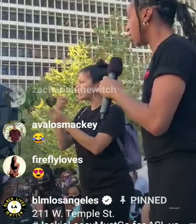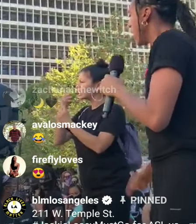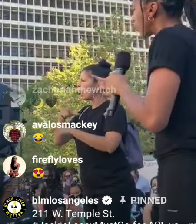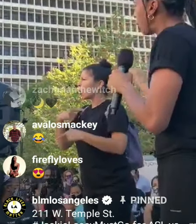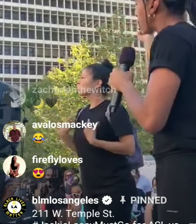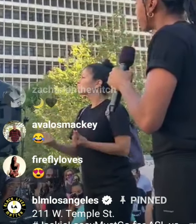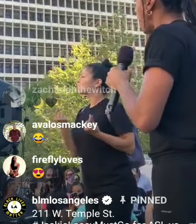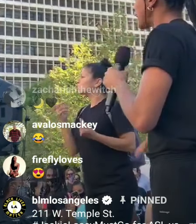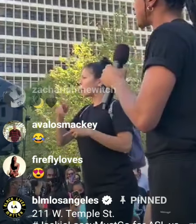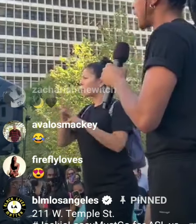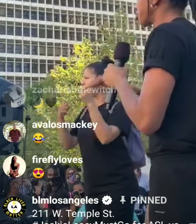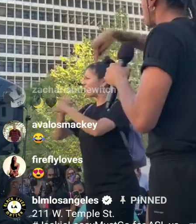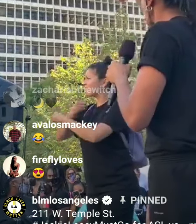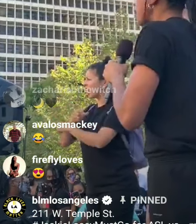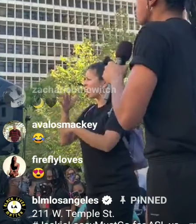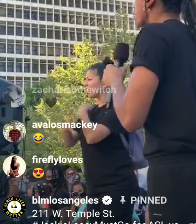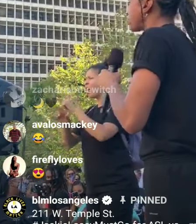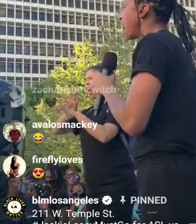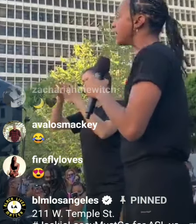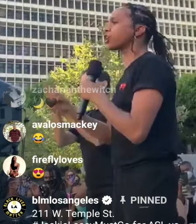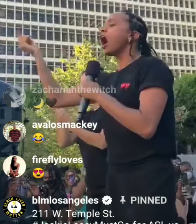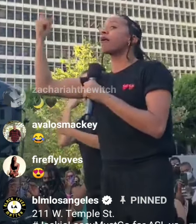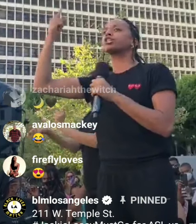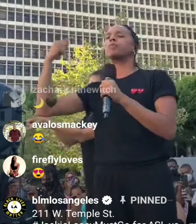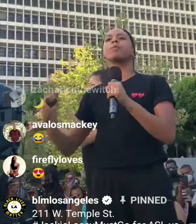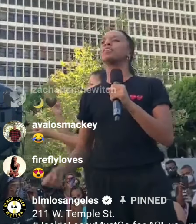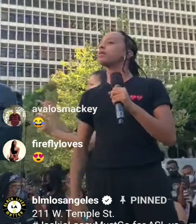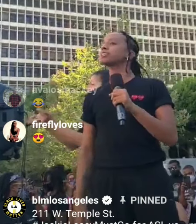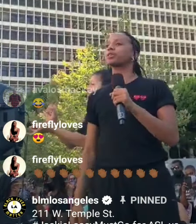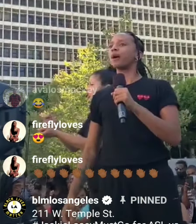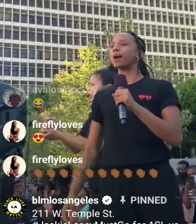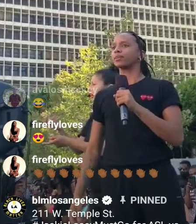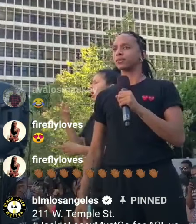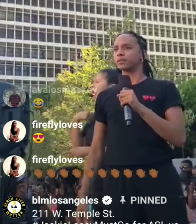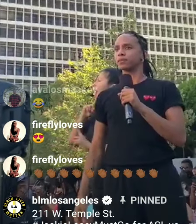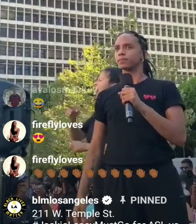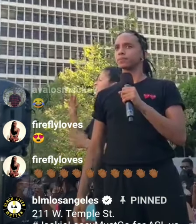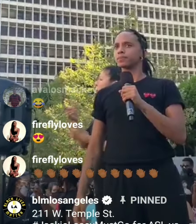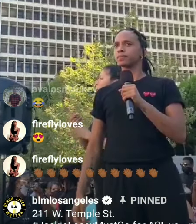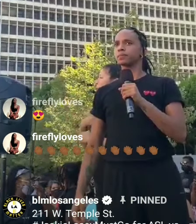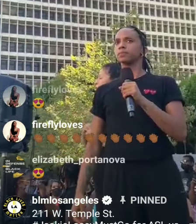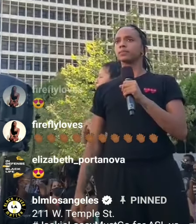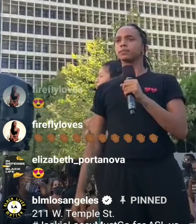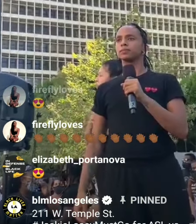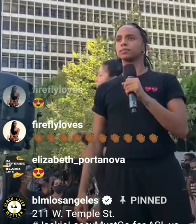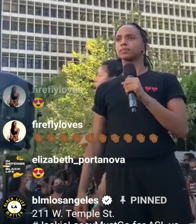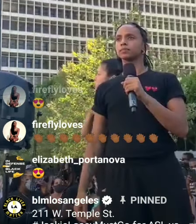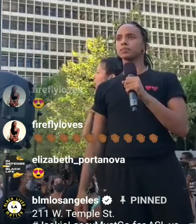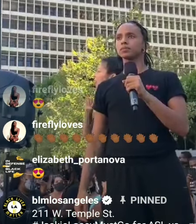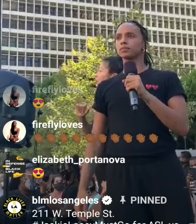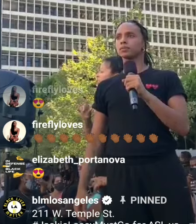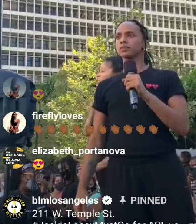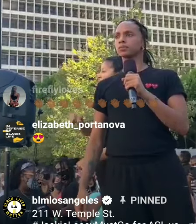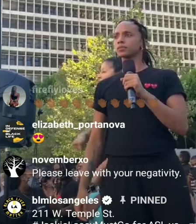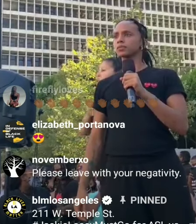But I thought about that moment often. You see, that is what happens when you're dealing with someone who's been told that they belong their entire life. And they begin to